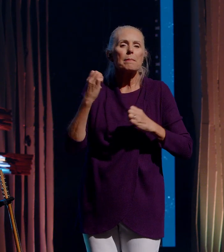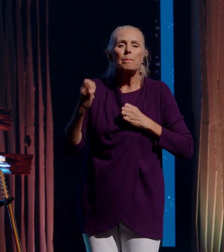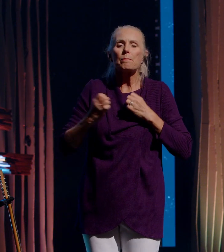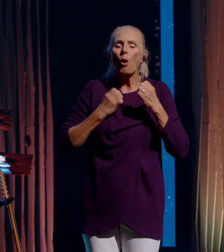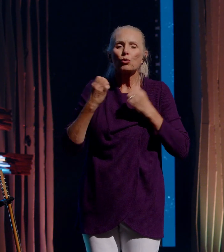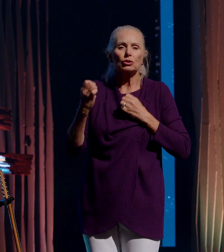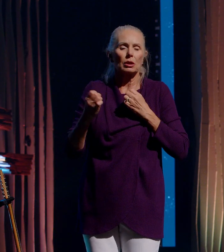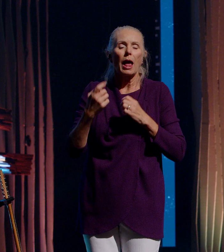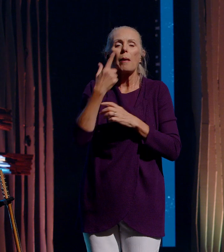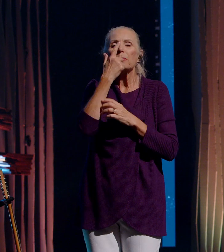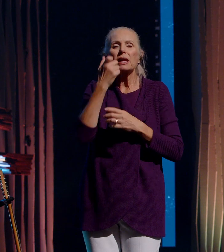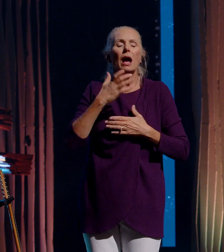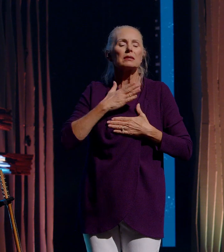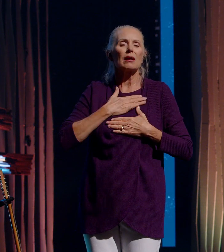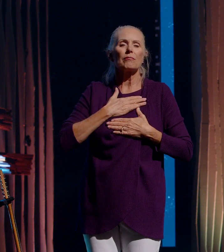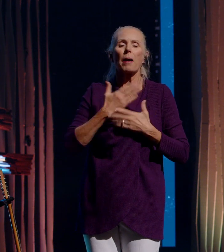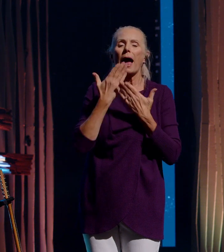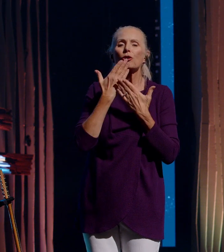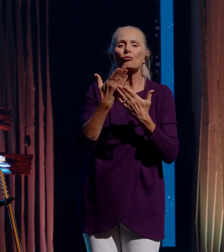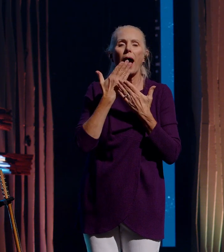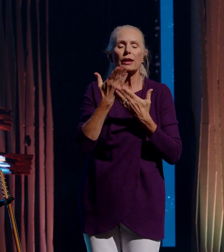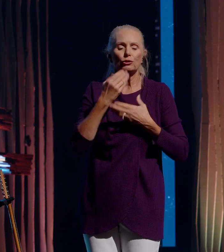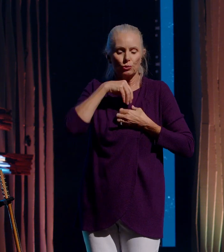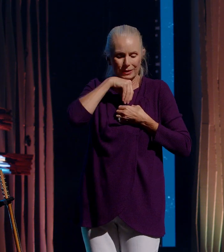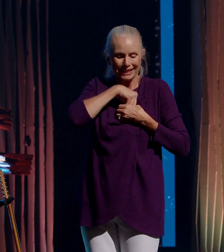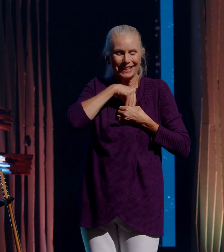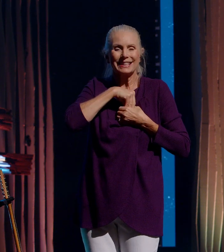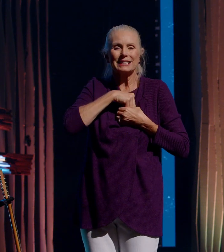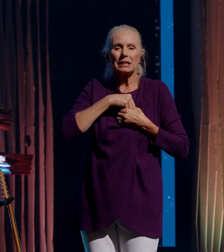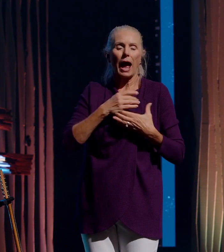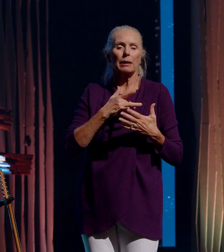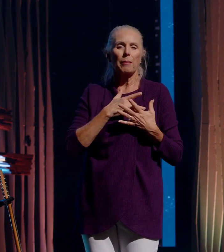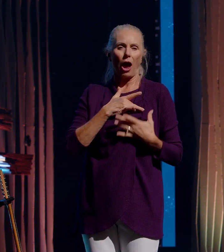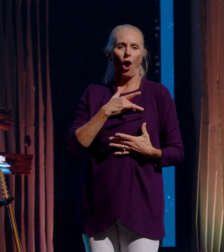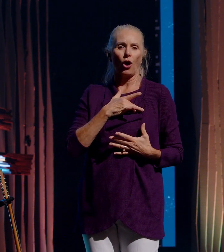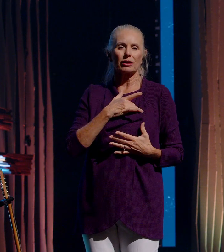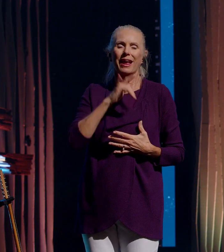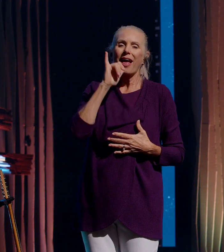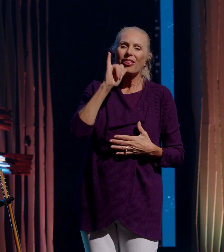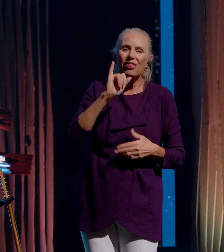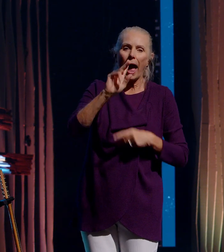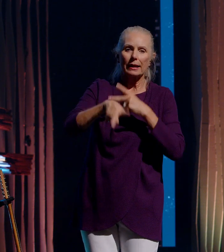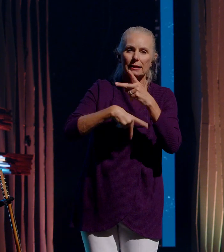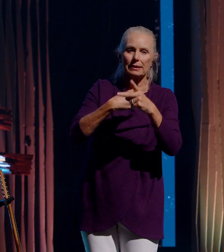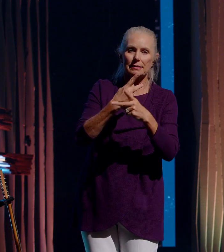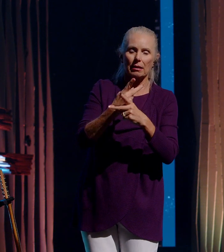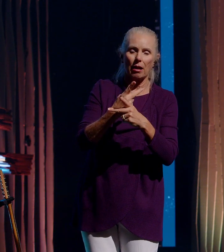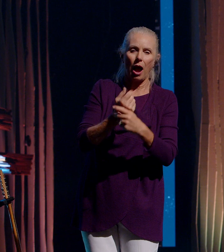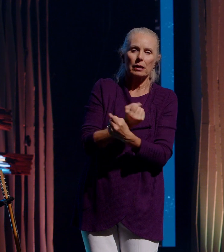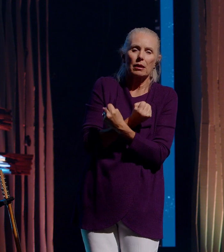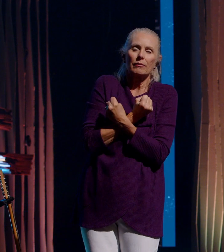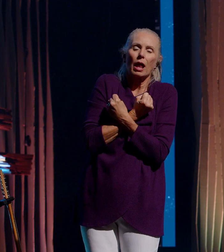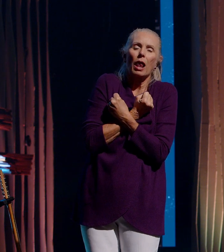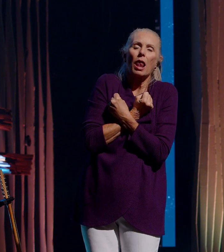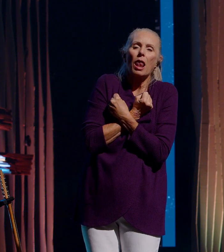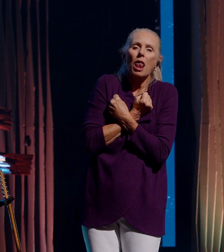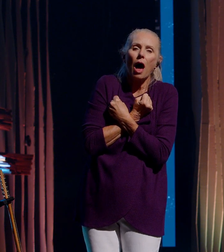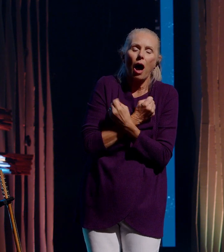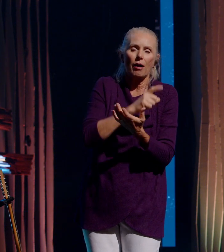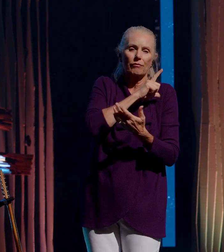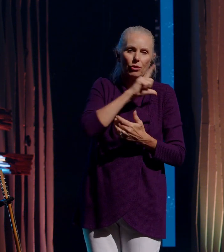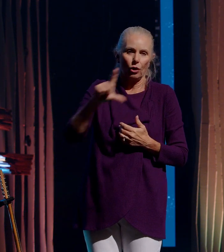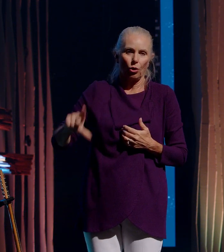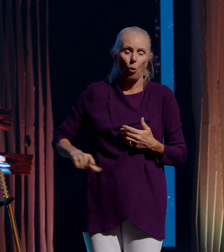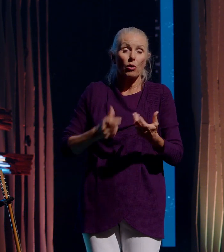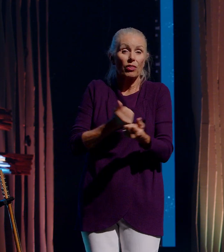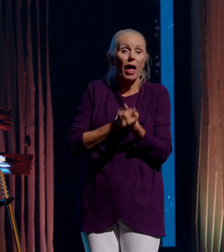of gratitude that has settled into my heart. You see, this is the kind of I love the Lord, I love you that the